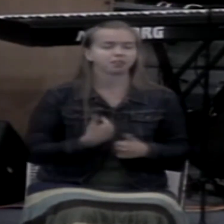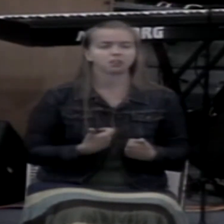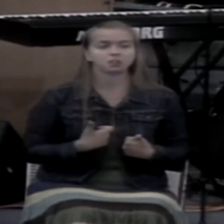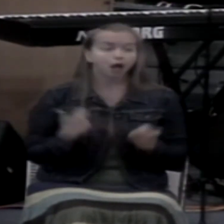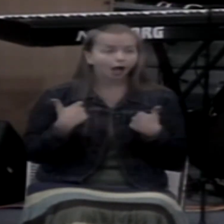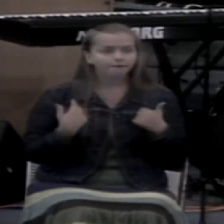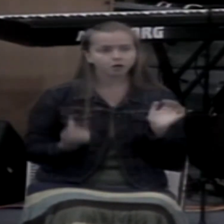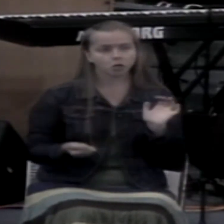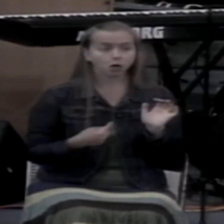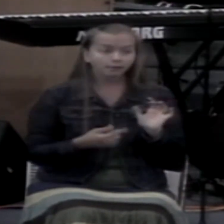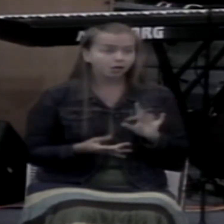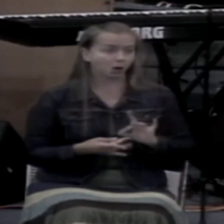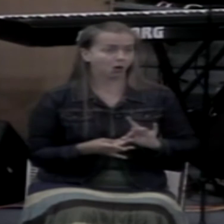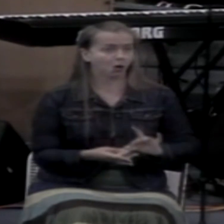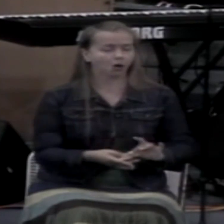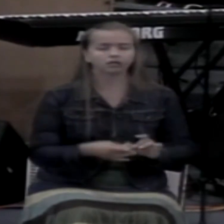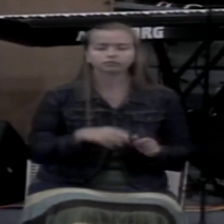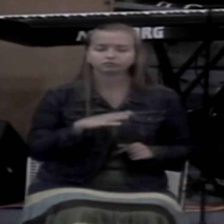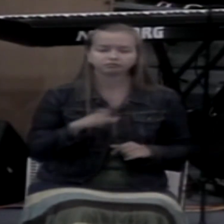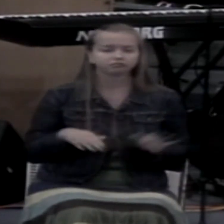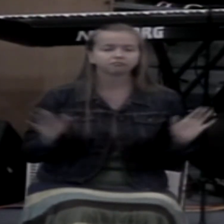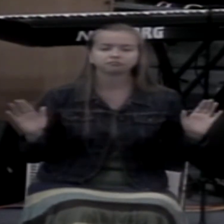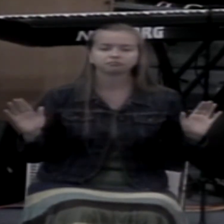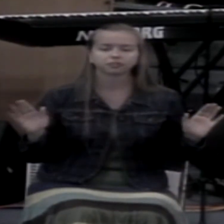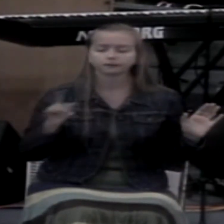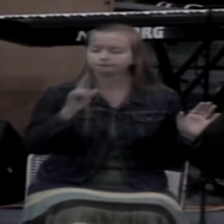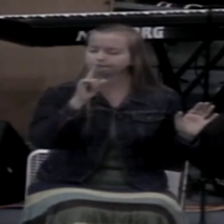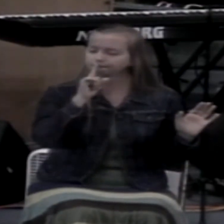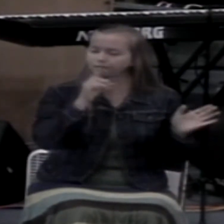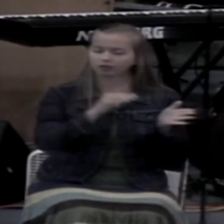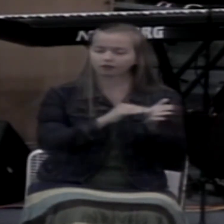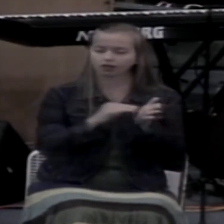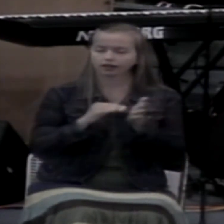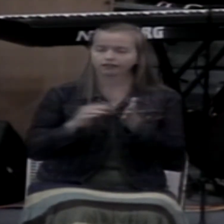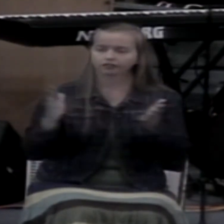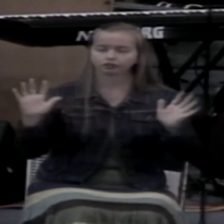in establishing the New Testament church.